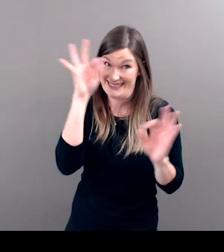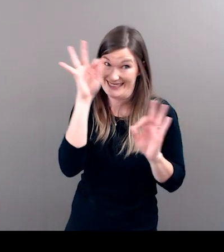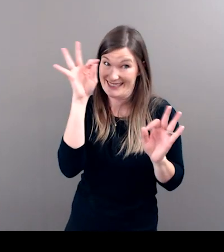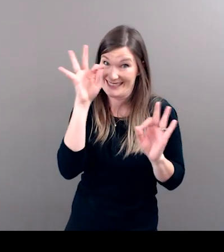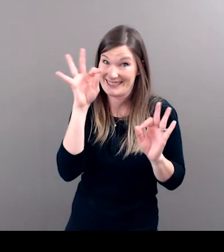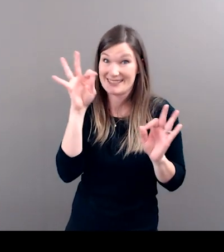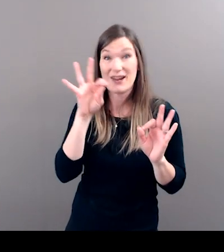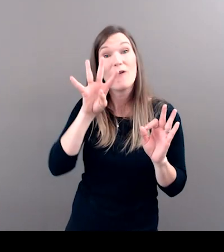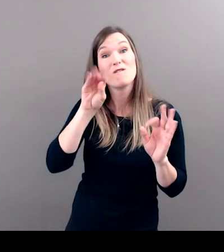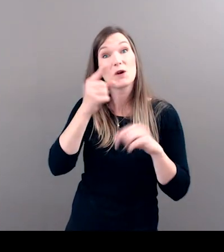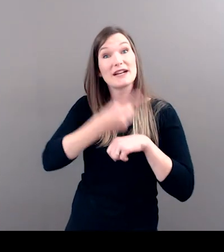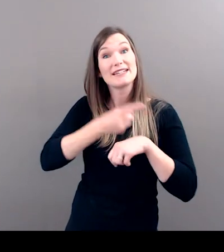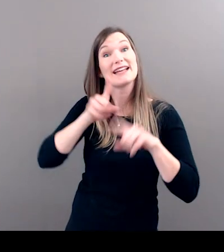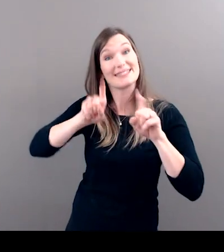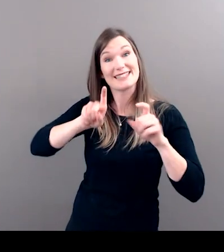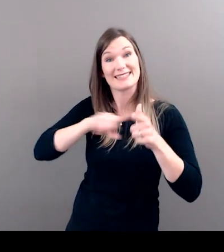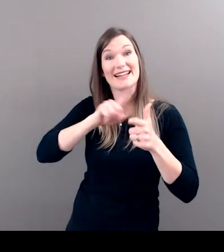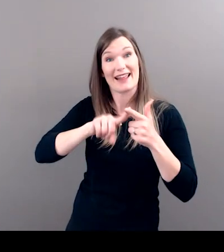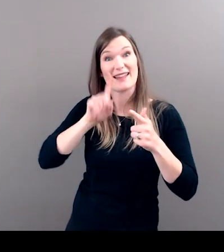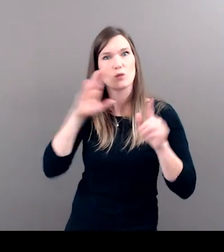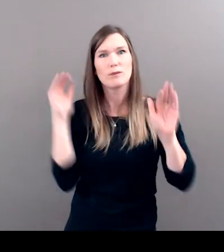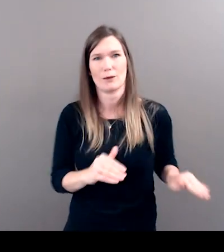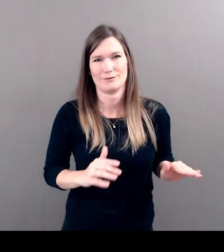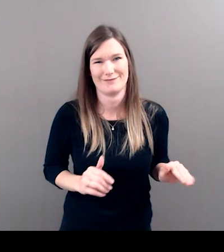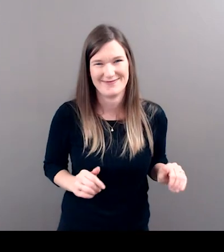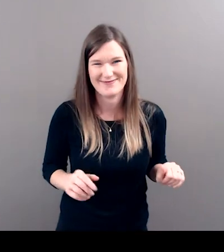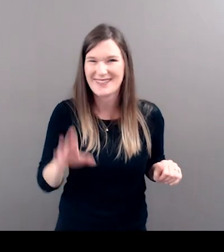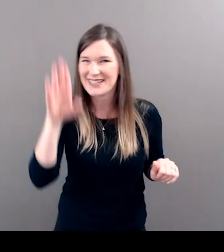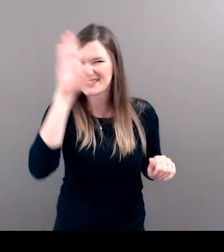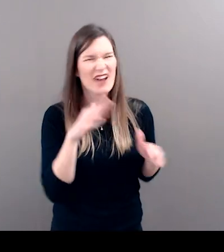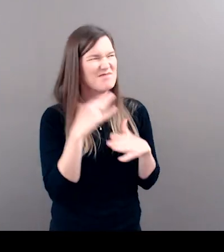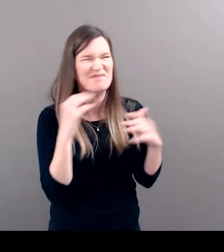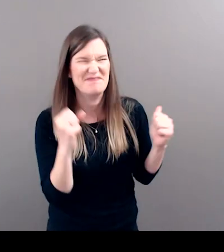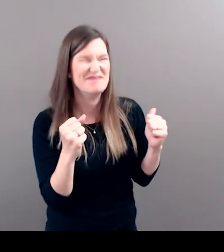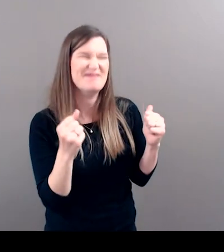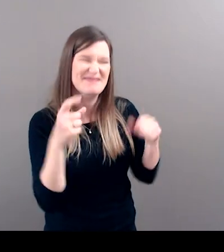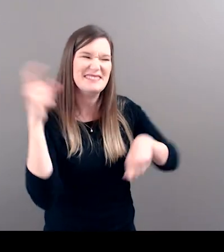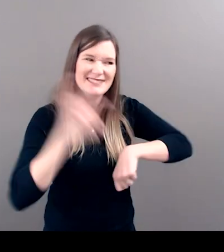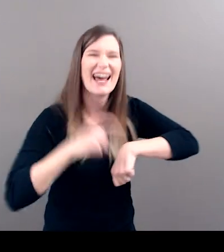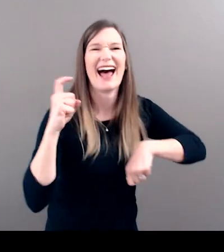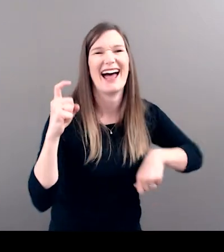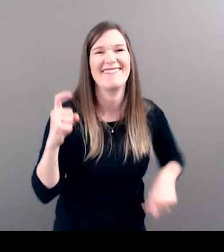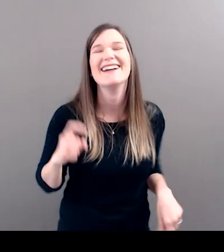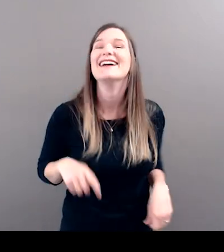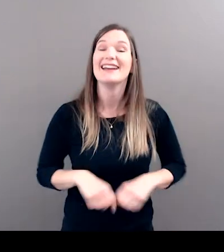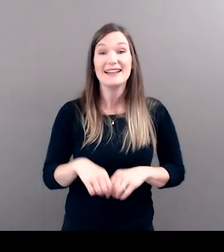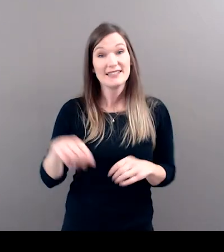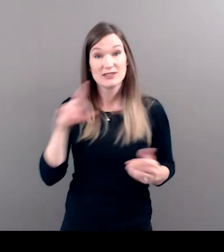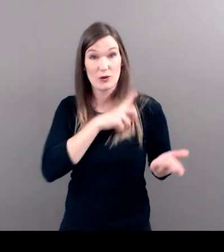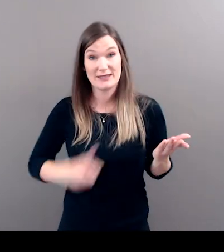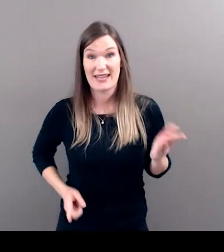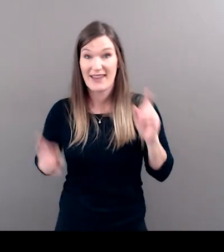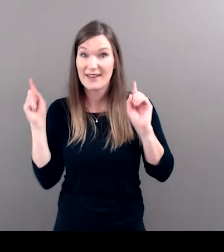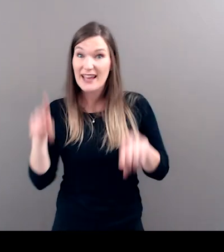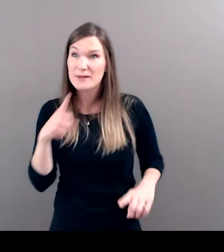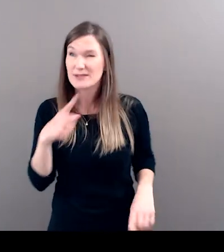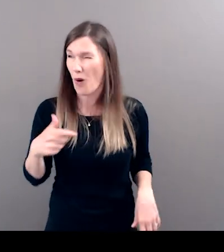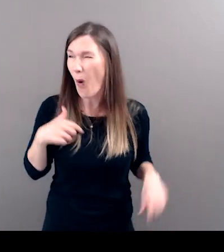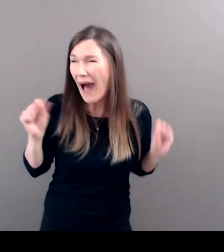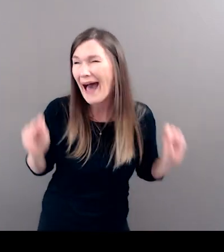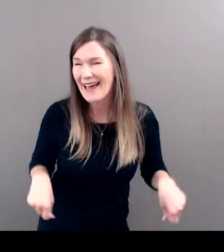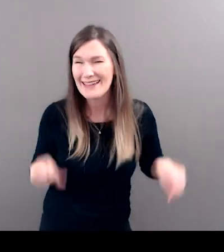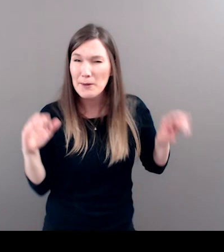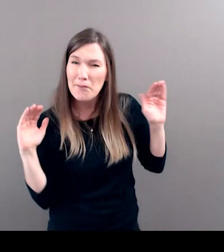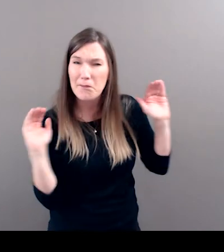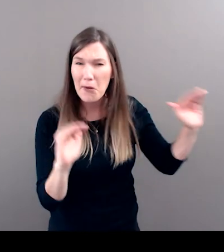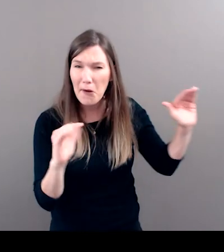Because God had enough. And so David's out there telling people, I can whoop him, I can whoop him. And look what it says in verse